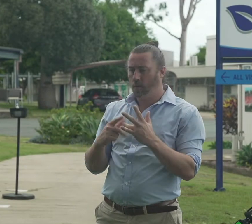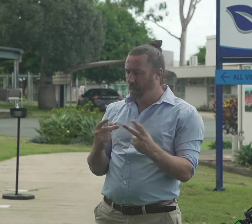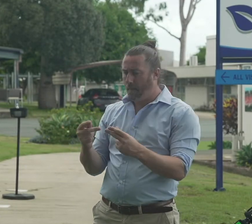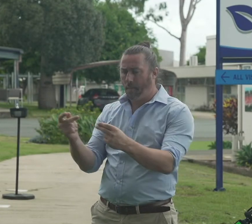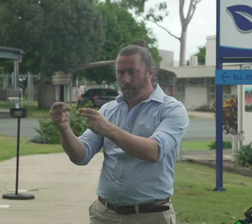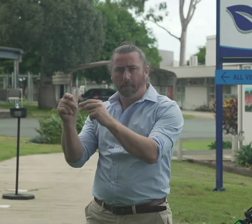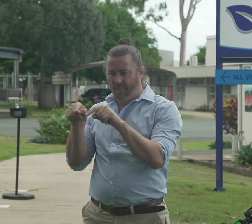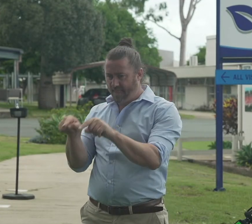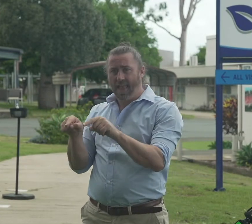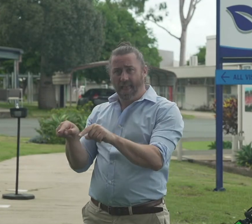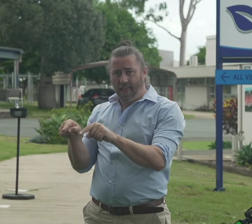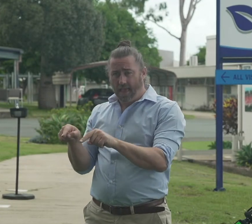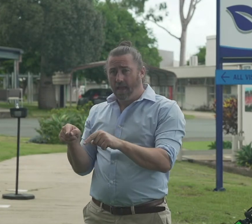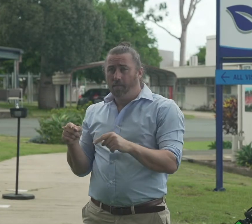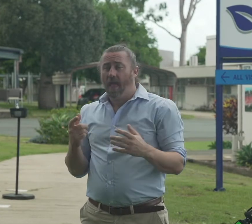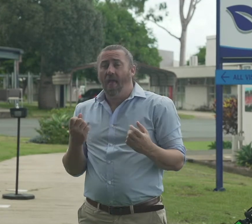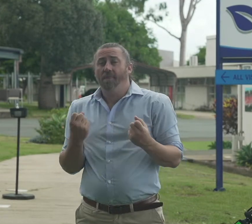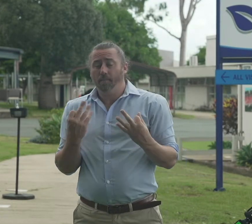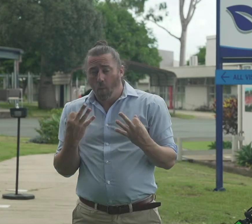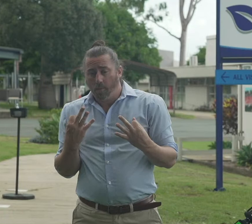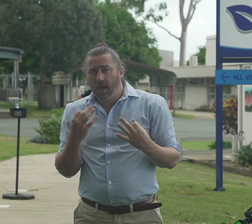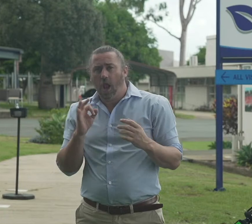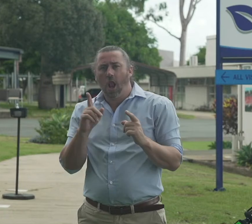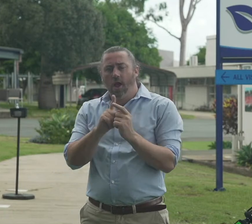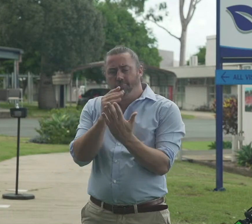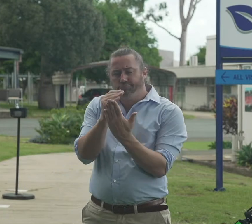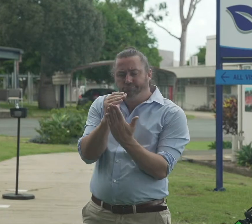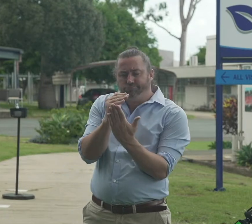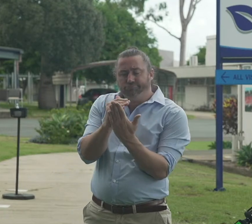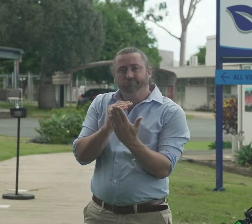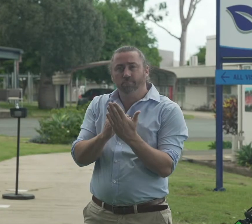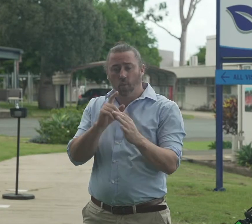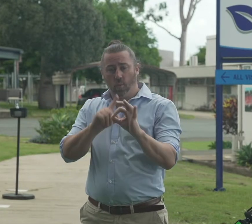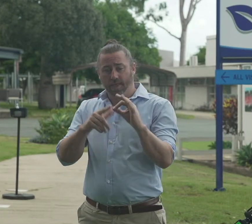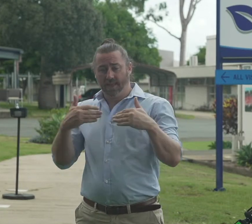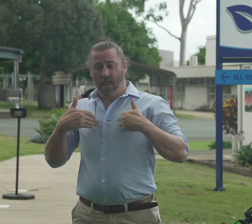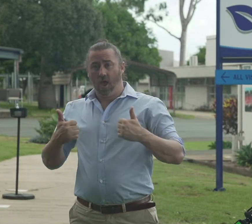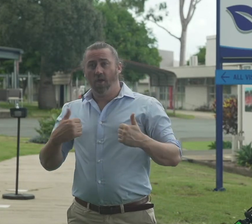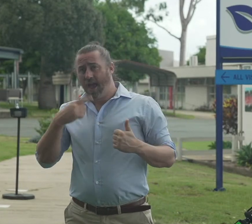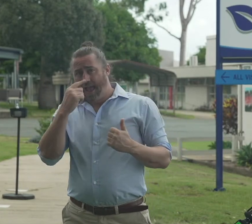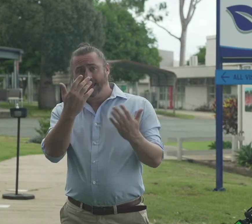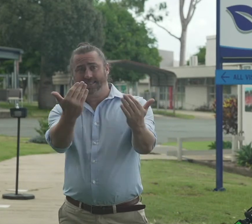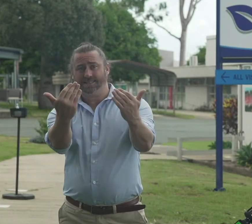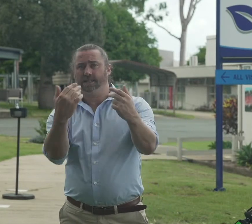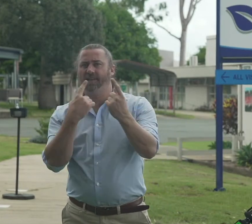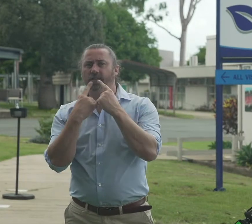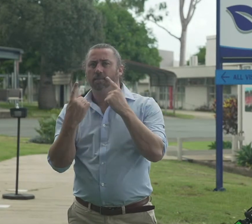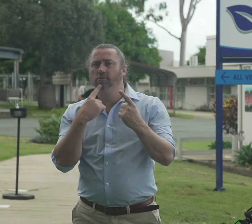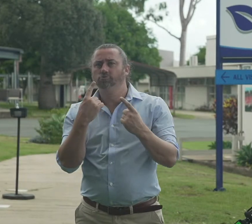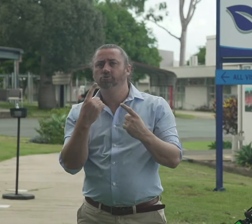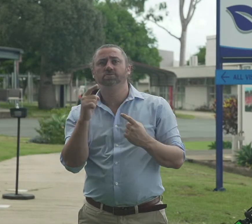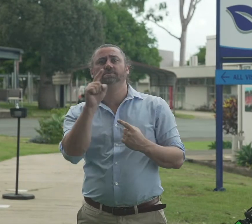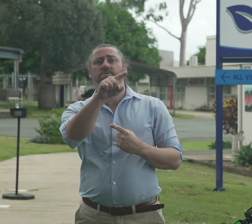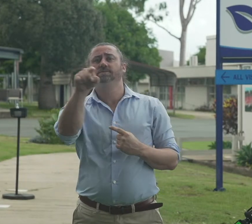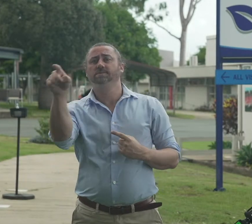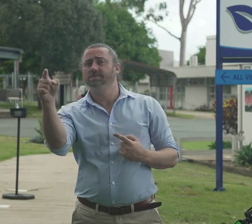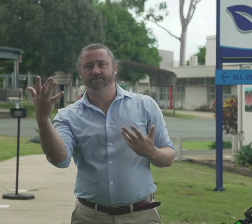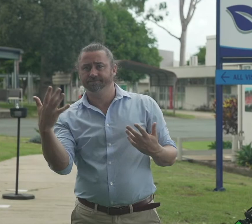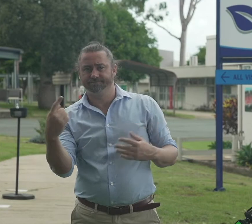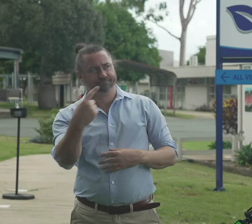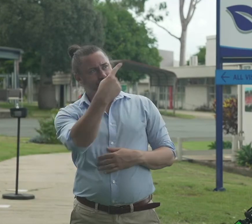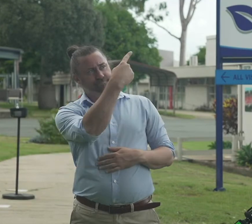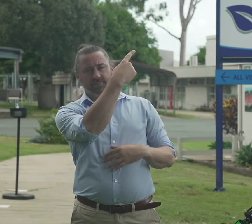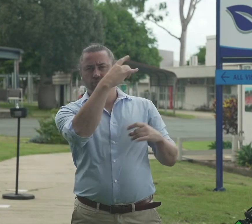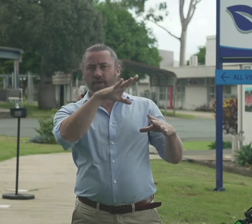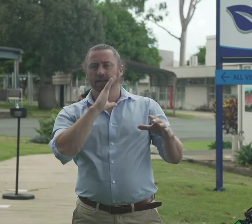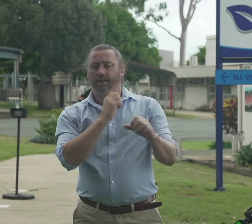there is currently no process by which Queensland Health can get information from the aged care